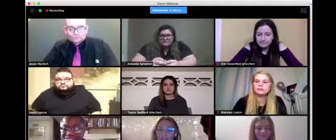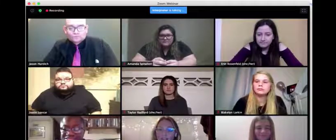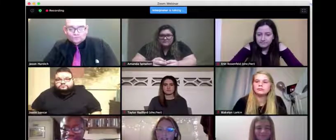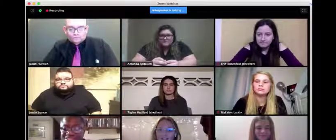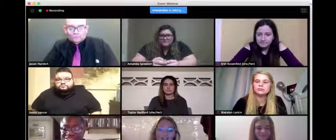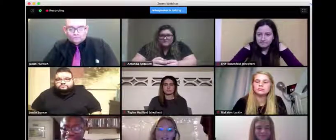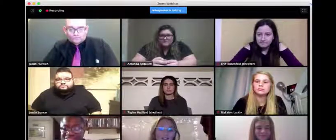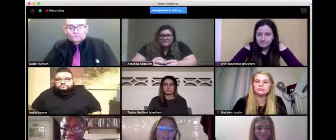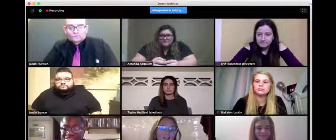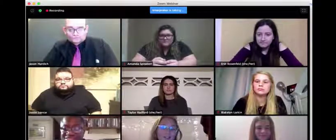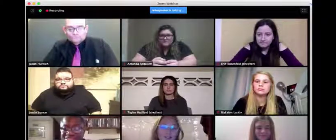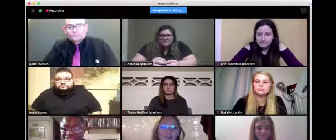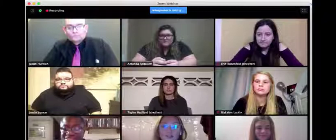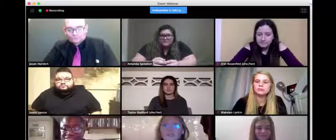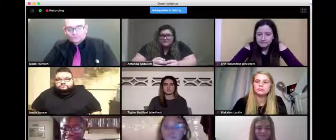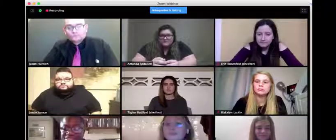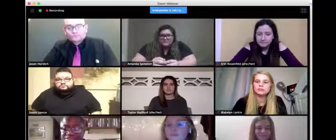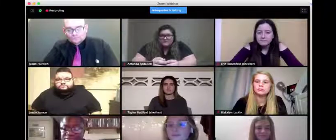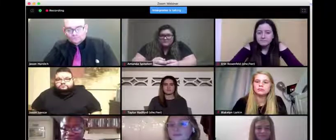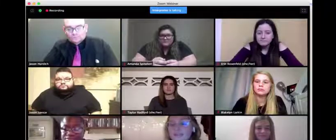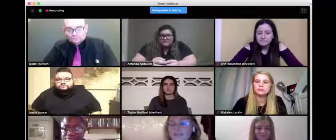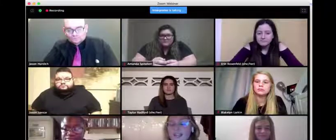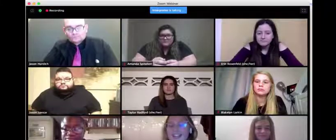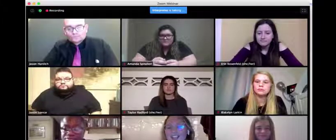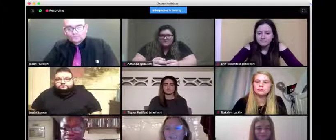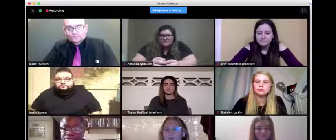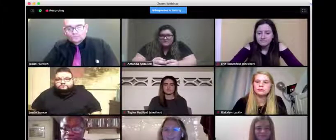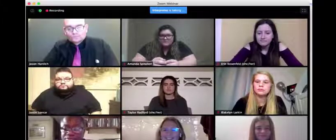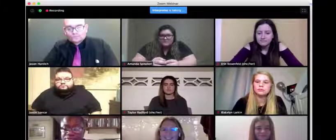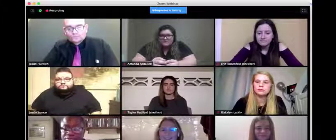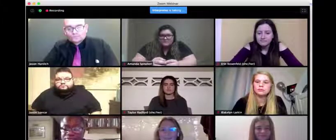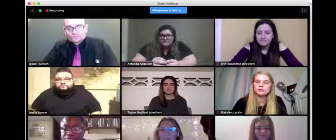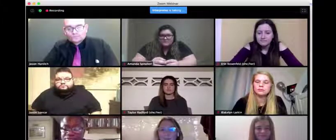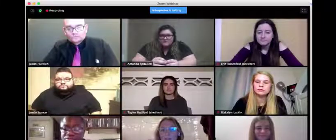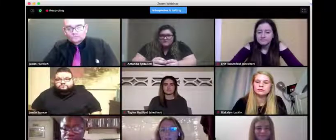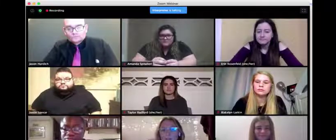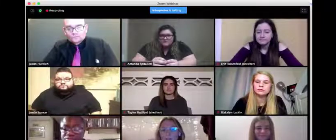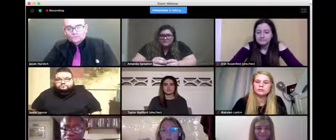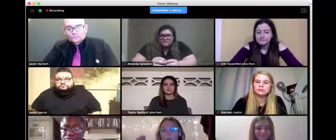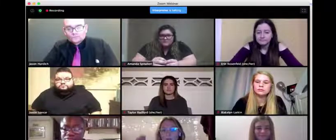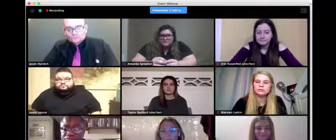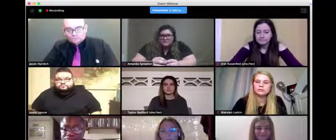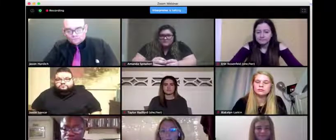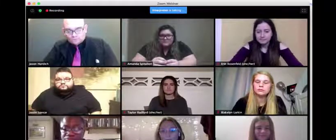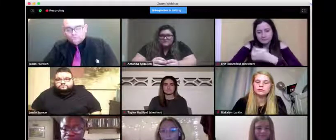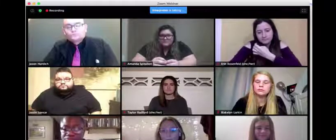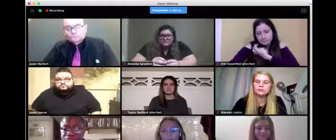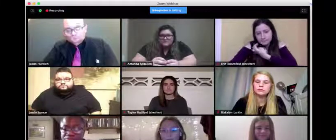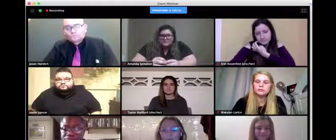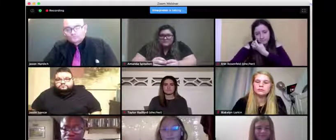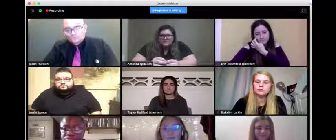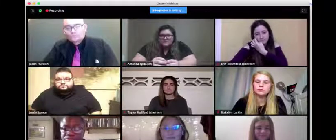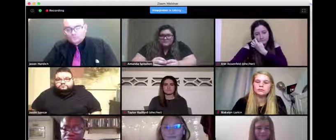This week we have this Zoom meeting. Oh, it's always on Zoom. Every event is always on Zoom.